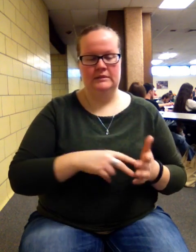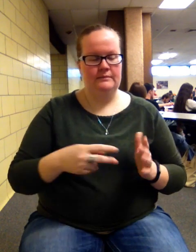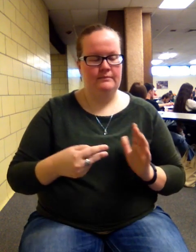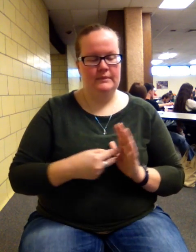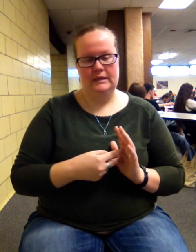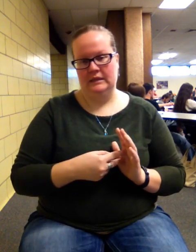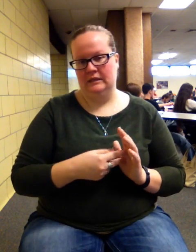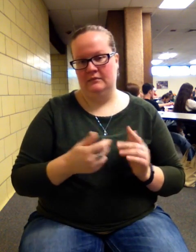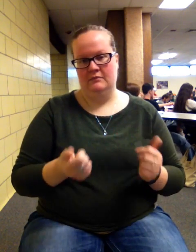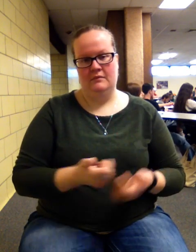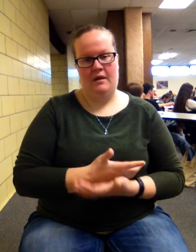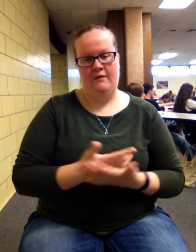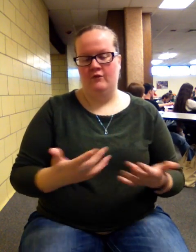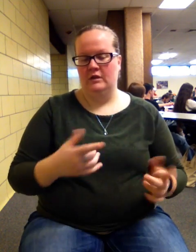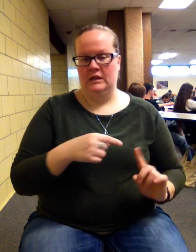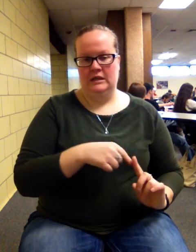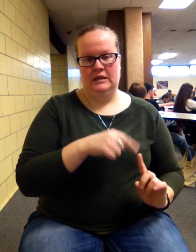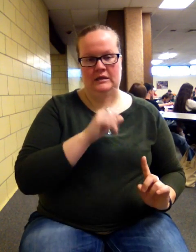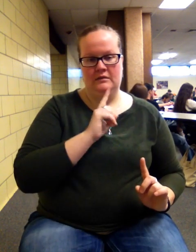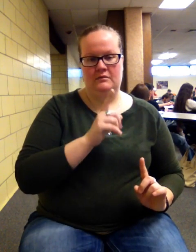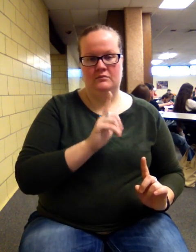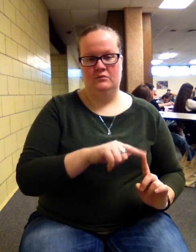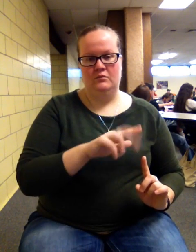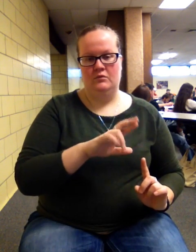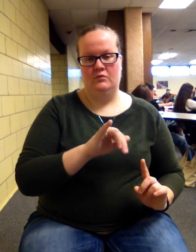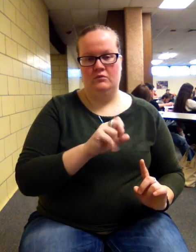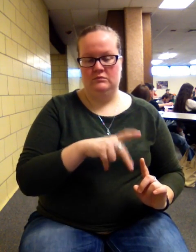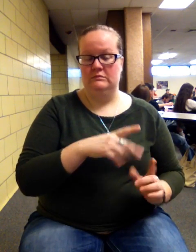that they do is going to be low risk. Some of their projects will be riskier than others.